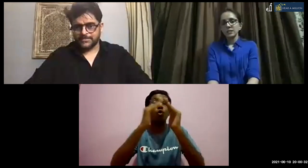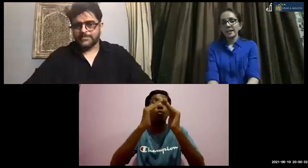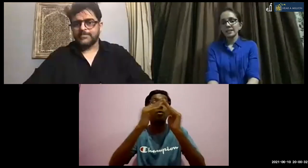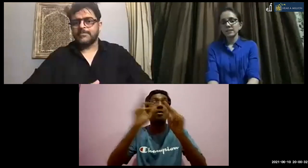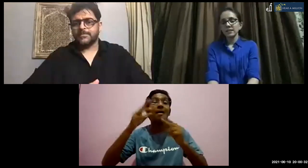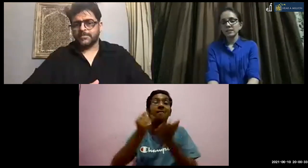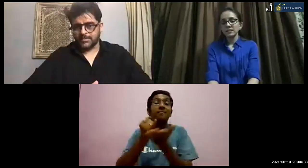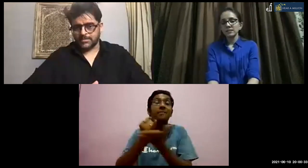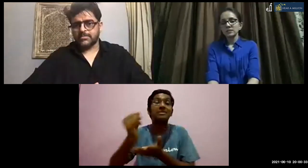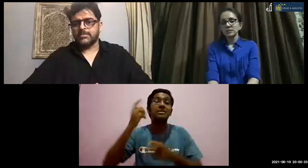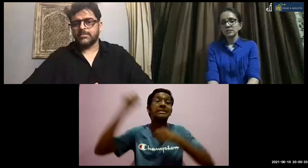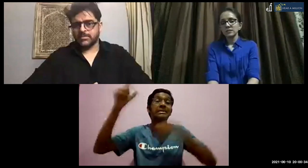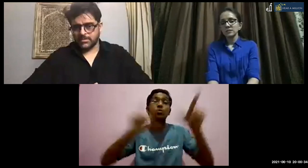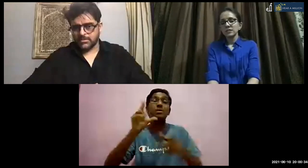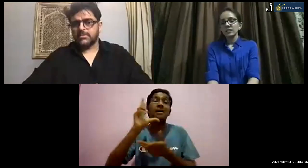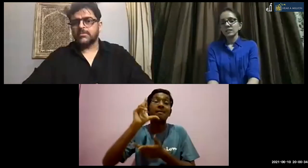And